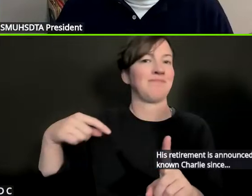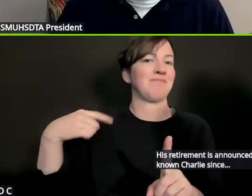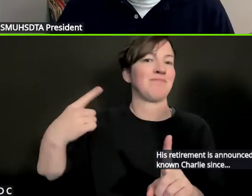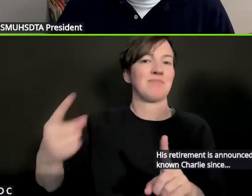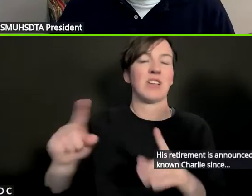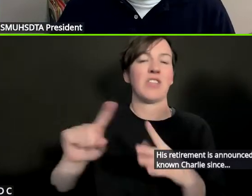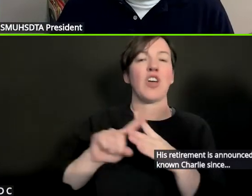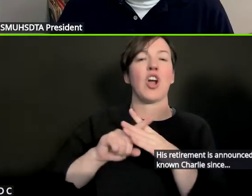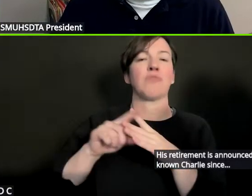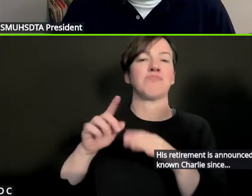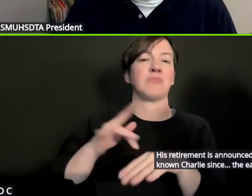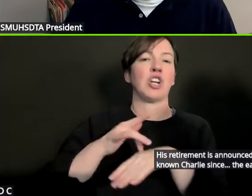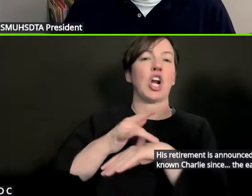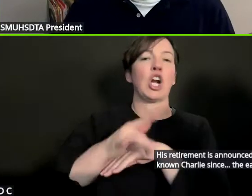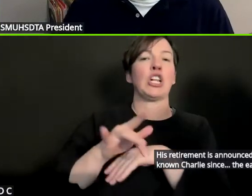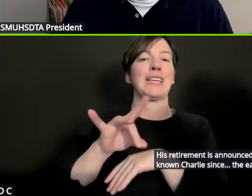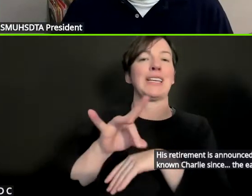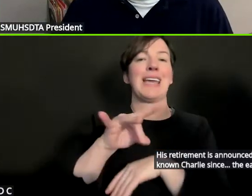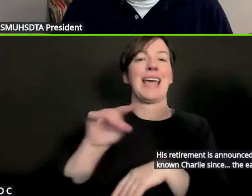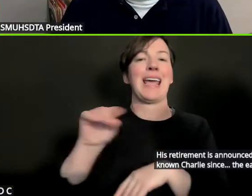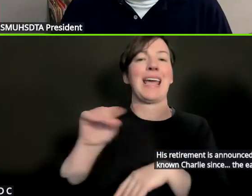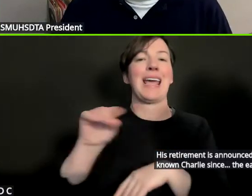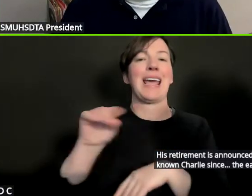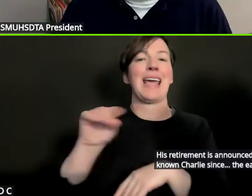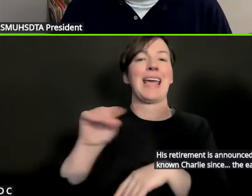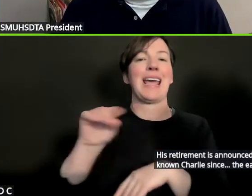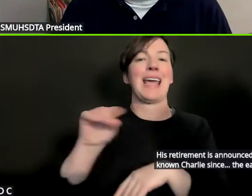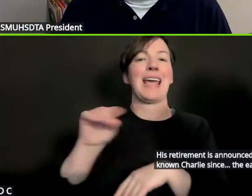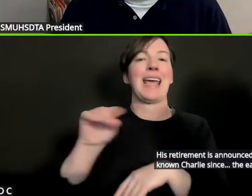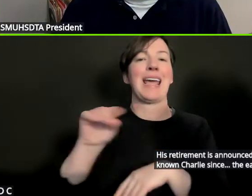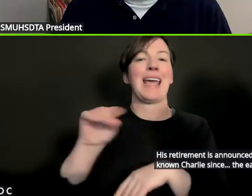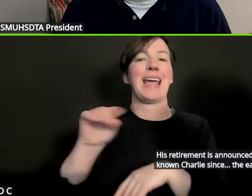early 80s. We went to high school together.